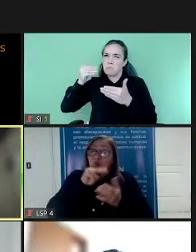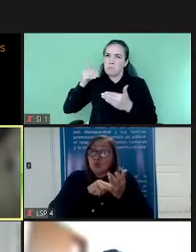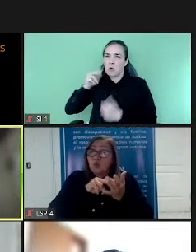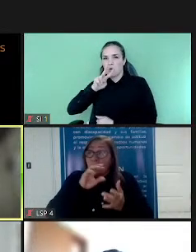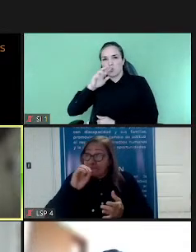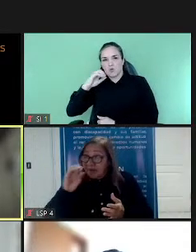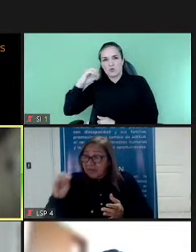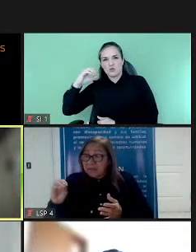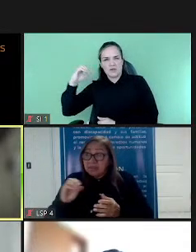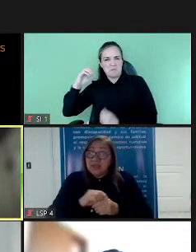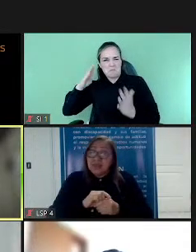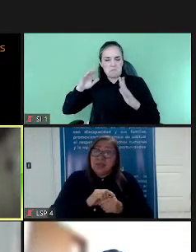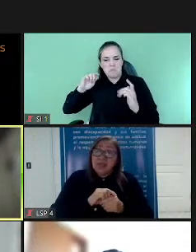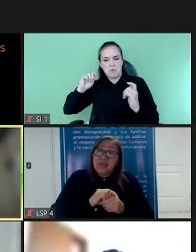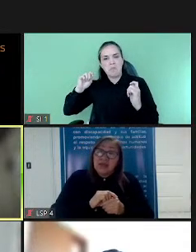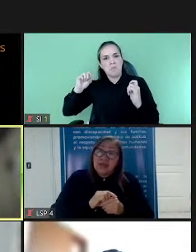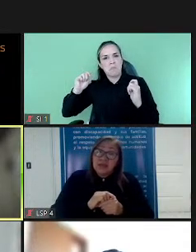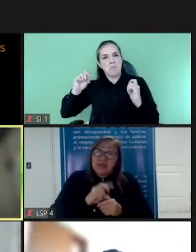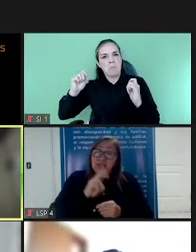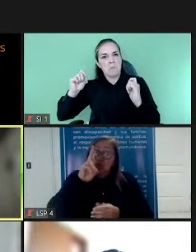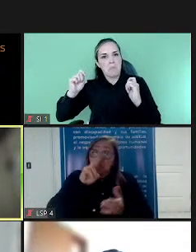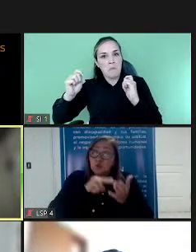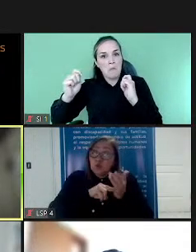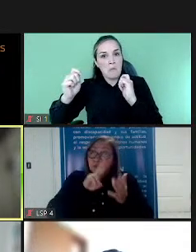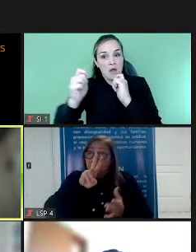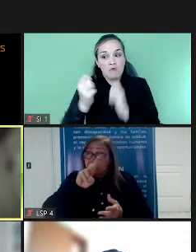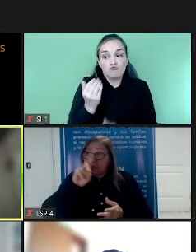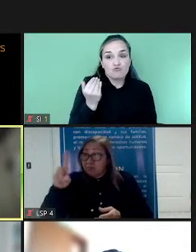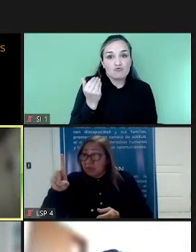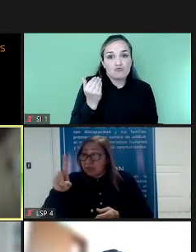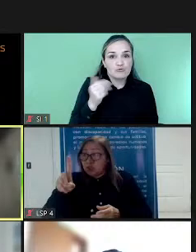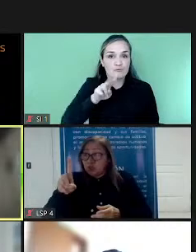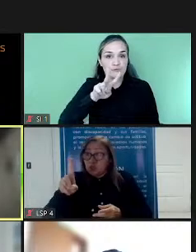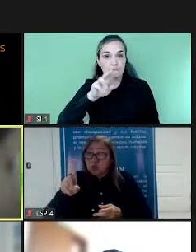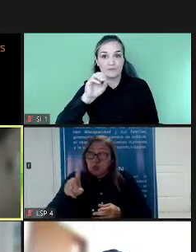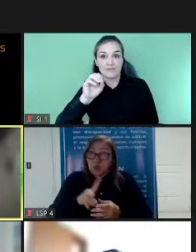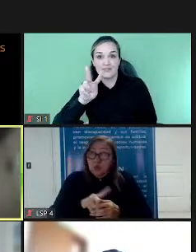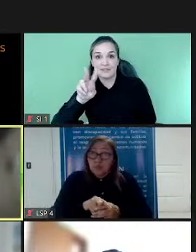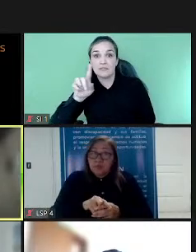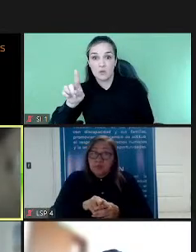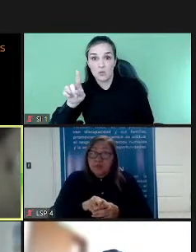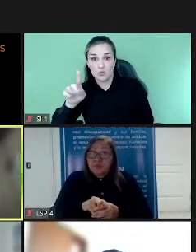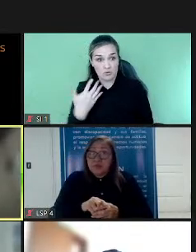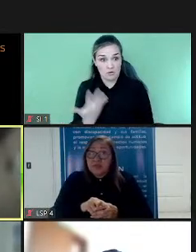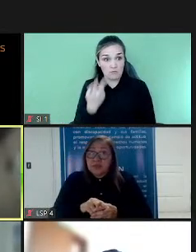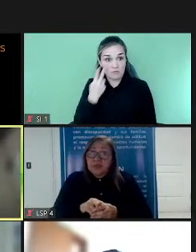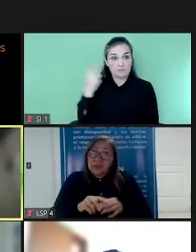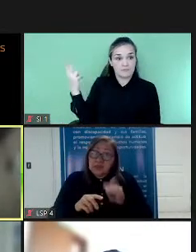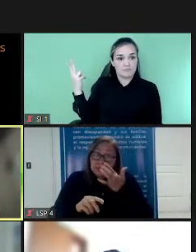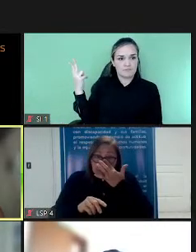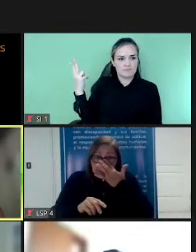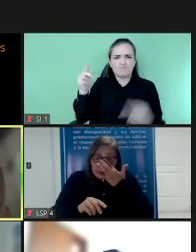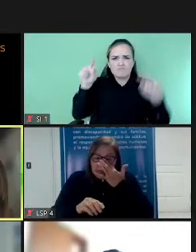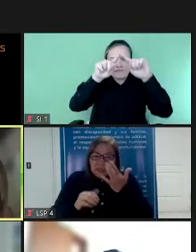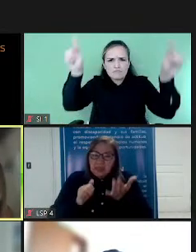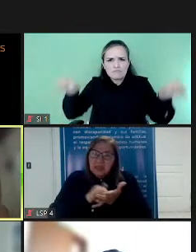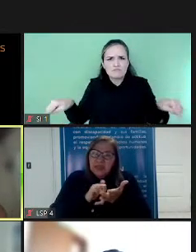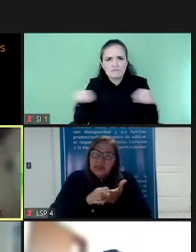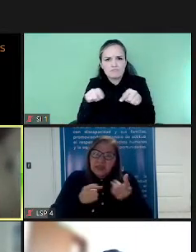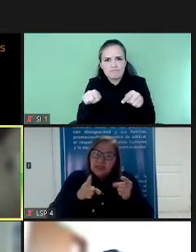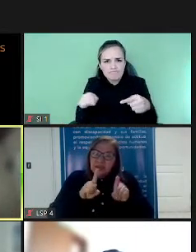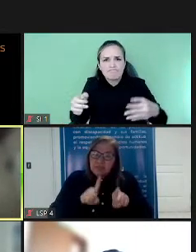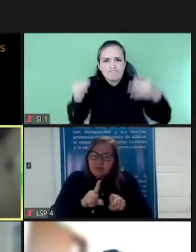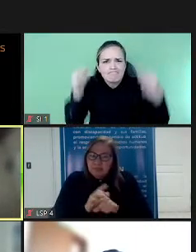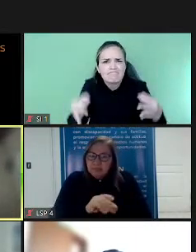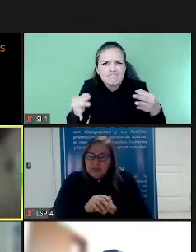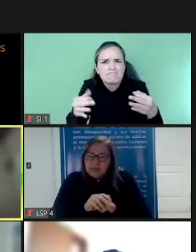and 2000s and then we get to 2021 where the data here will show us what is